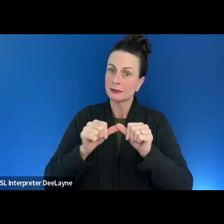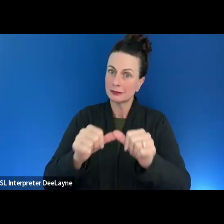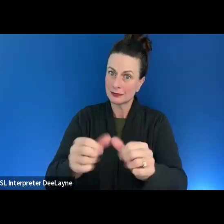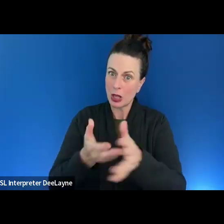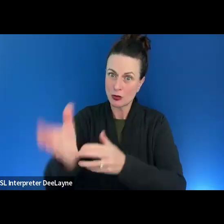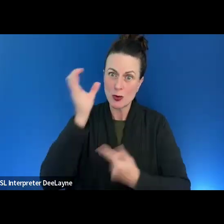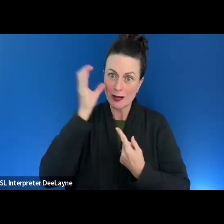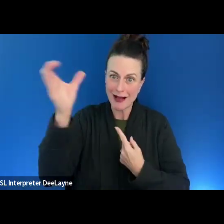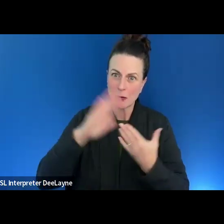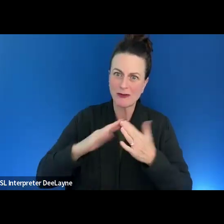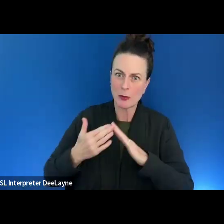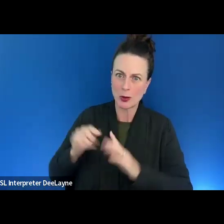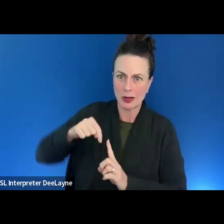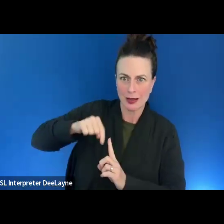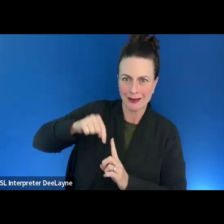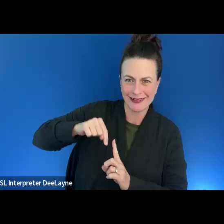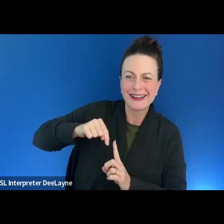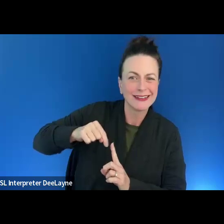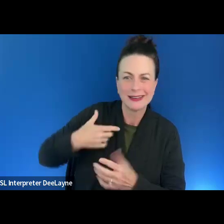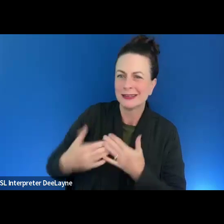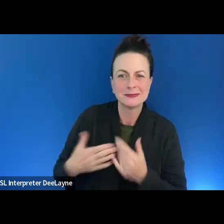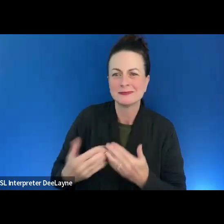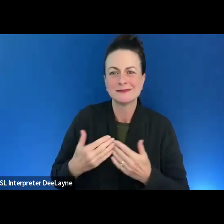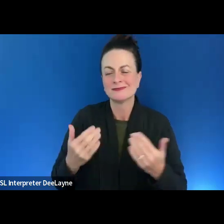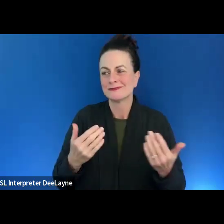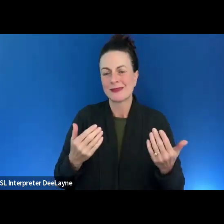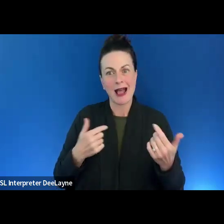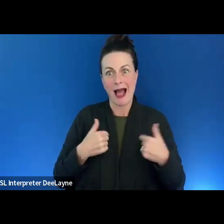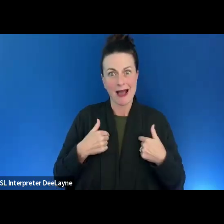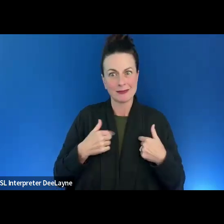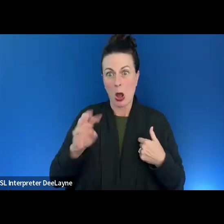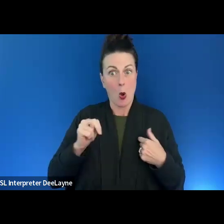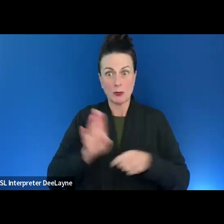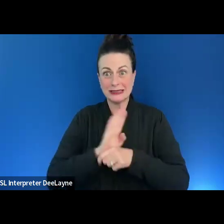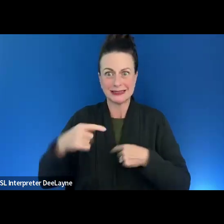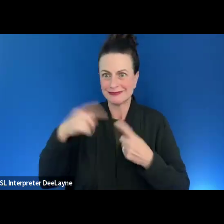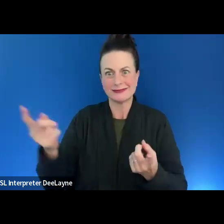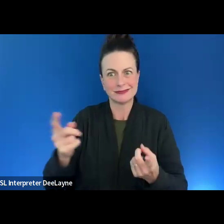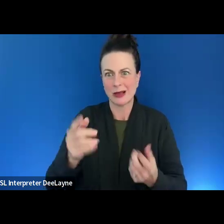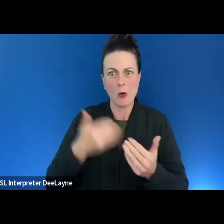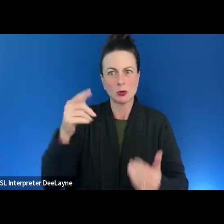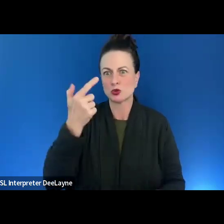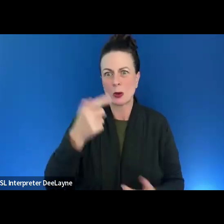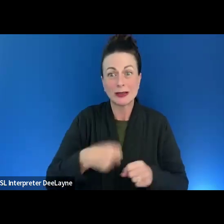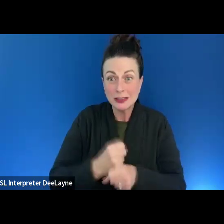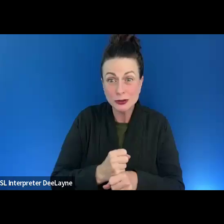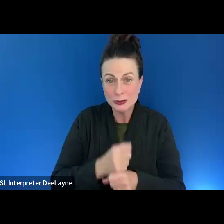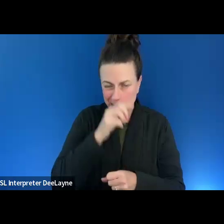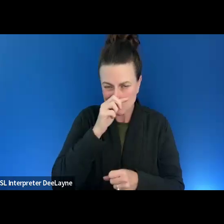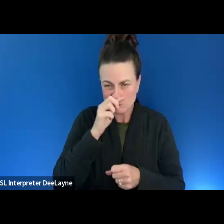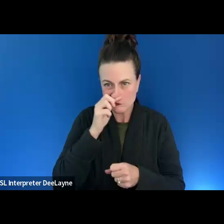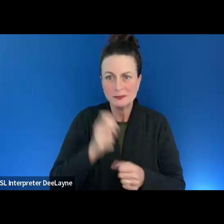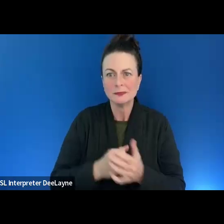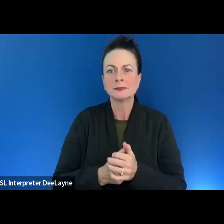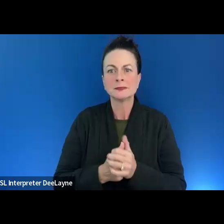the concept of community. So even as I've been an entrepreneur now for, I think it's almost 21 years at this point, I